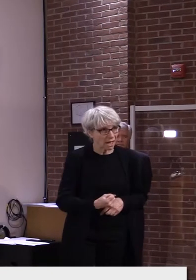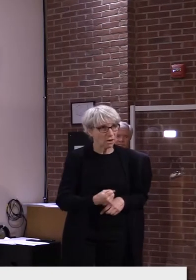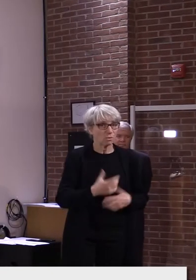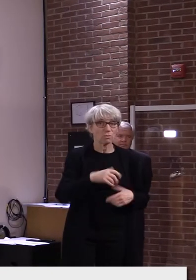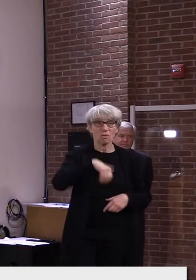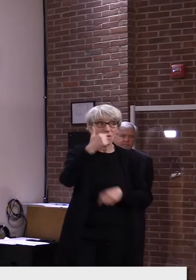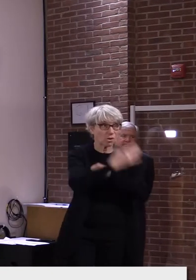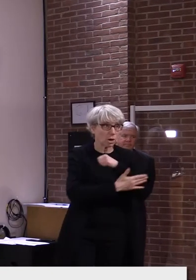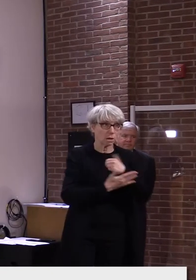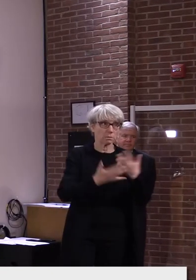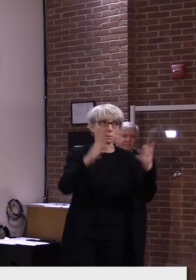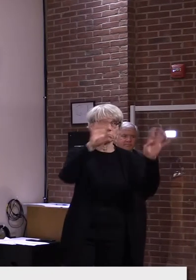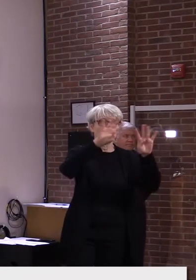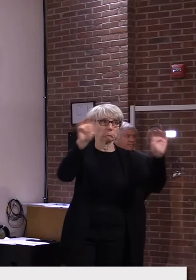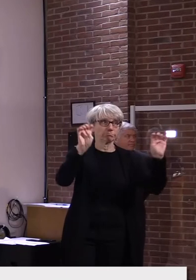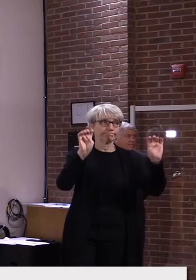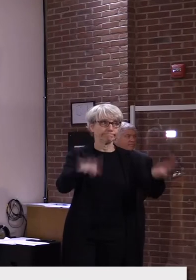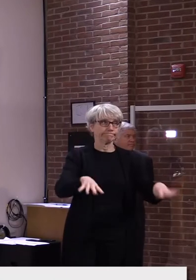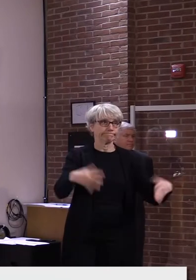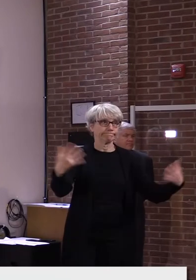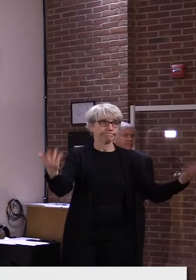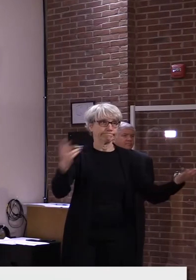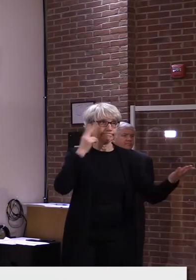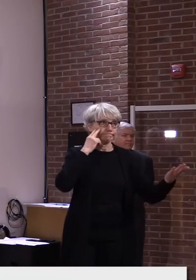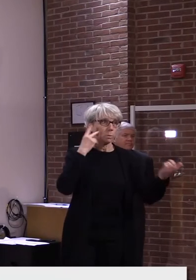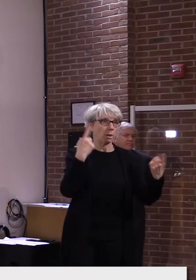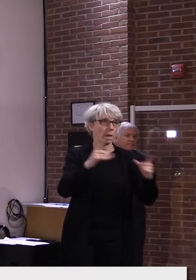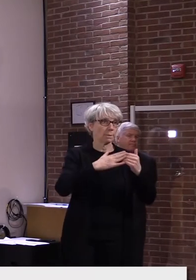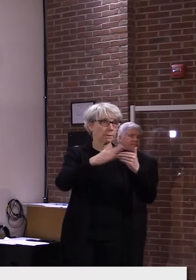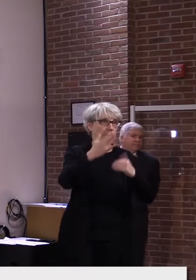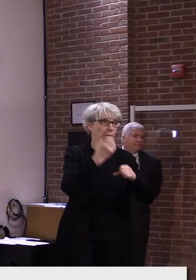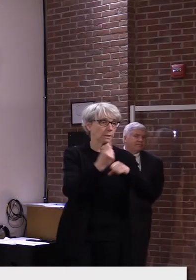card, and we're going to have to watch how that goes.